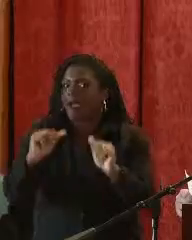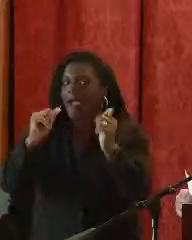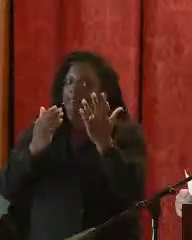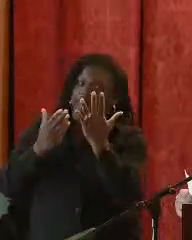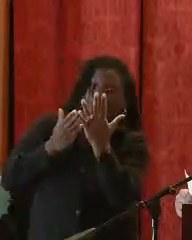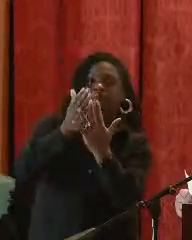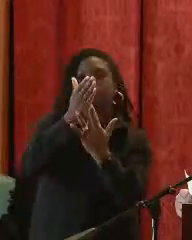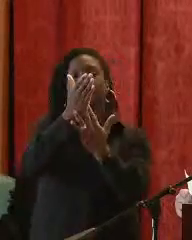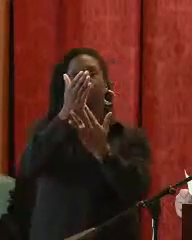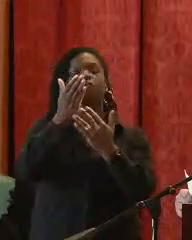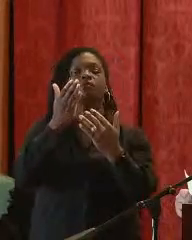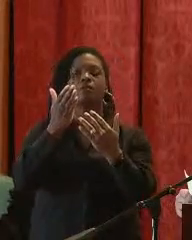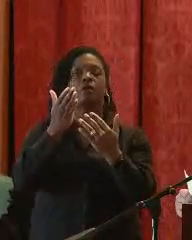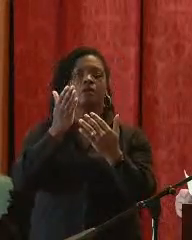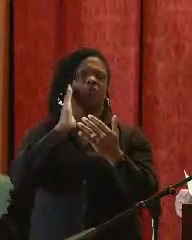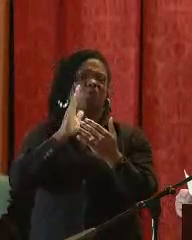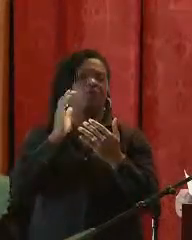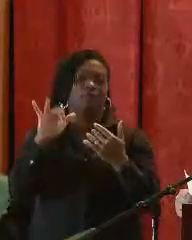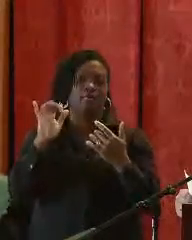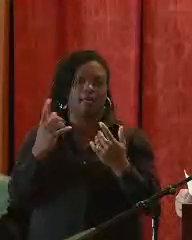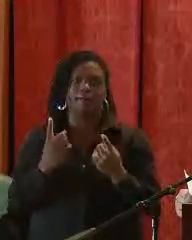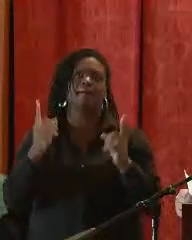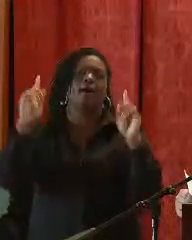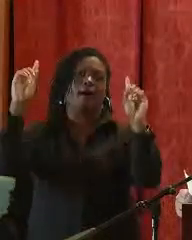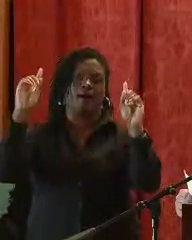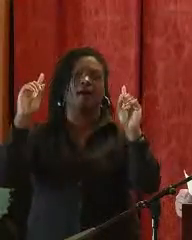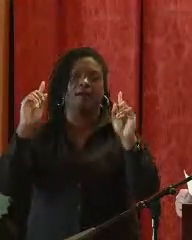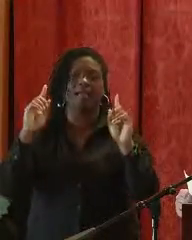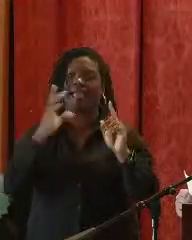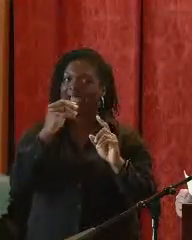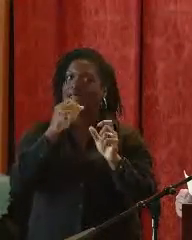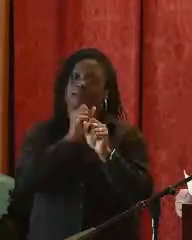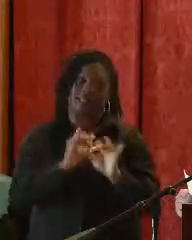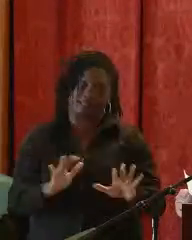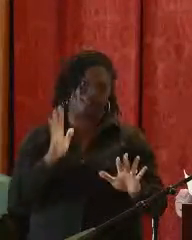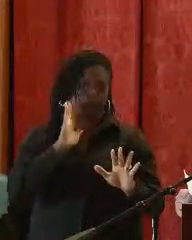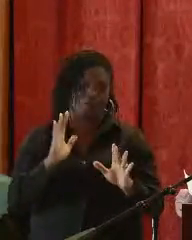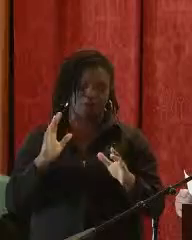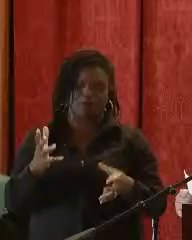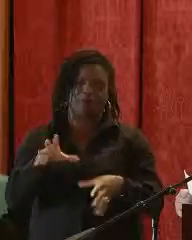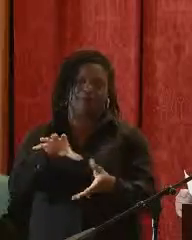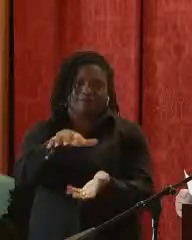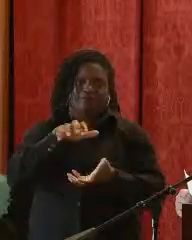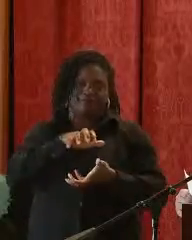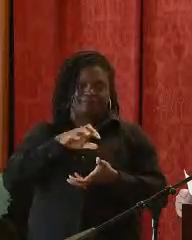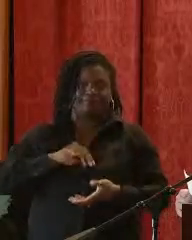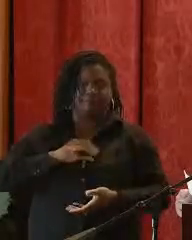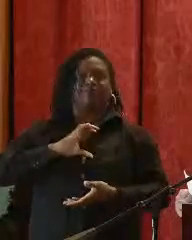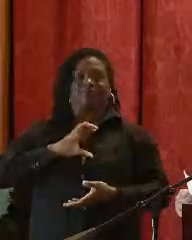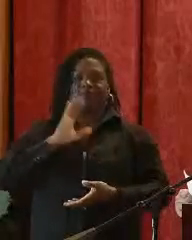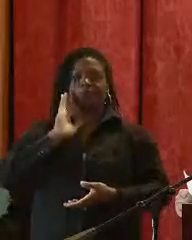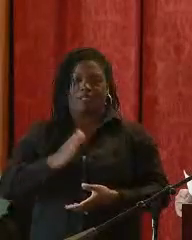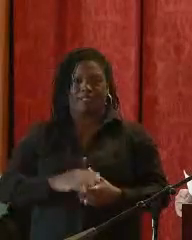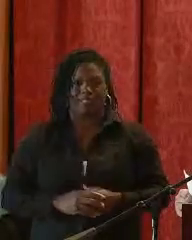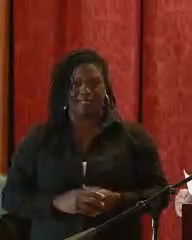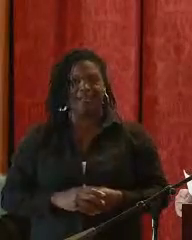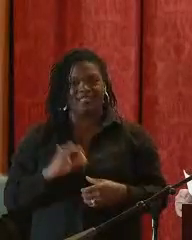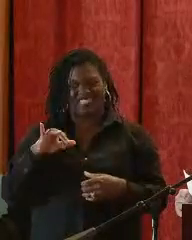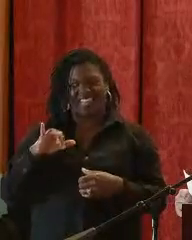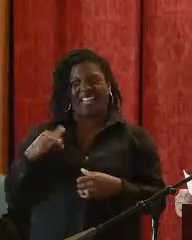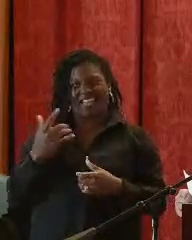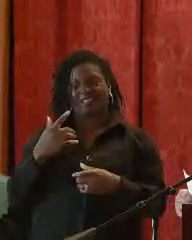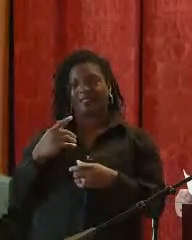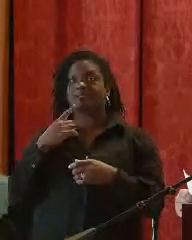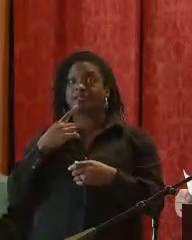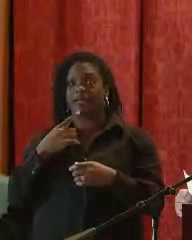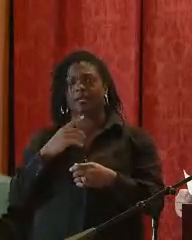I'd like to say that this award is the good that's come from all of the disability-related angst Paula and I have endured over the years, but that truly isn't accurate. While